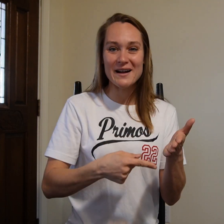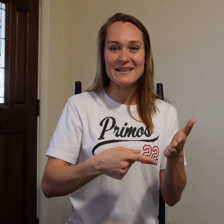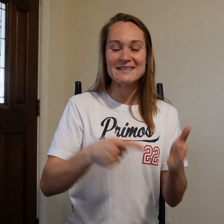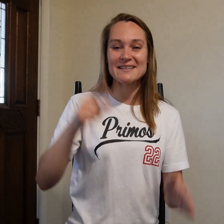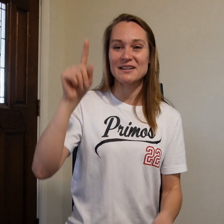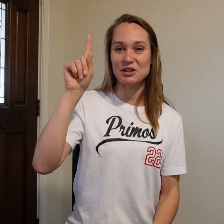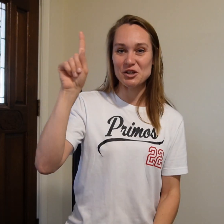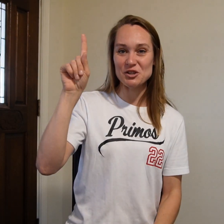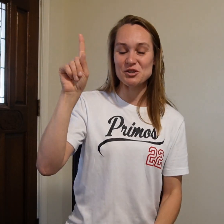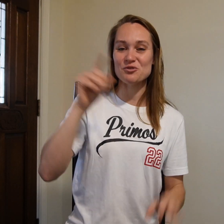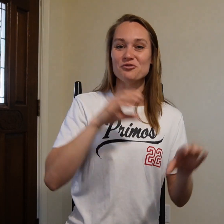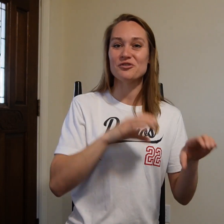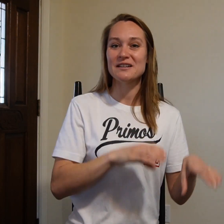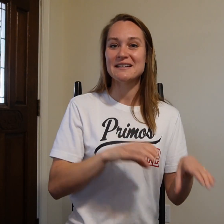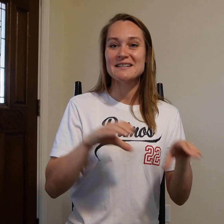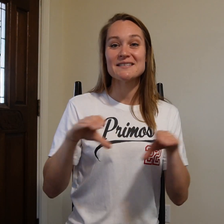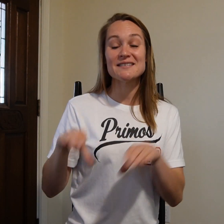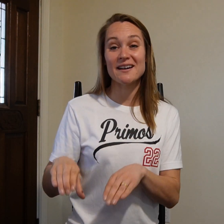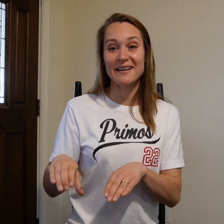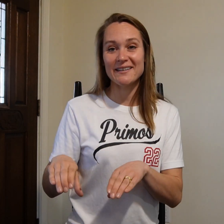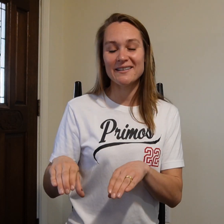what you've done.